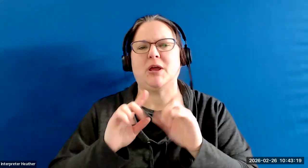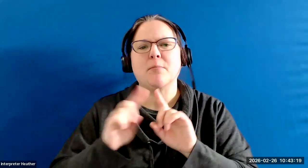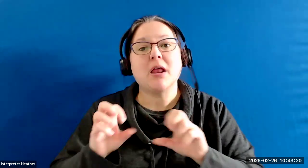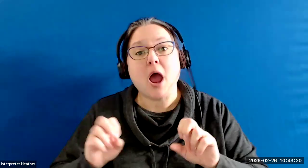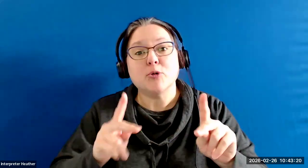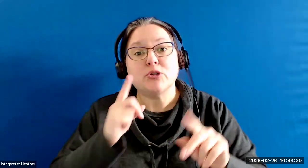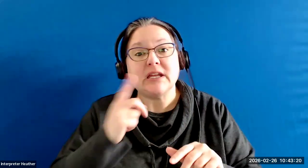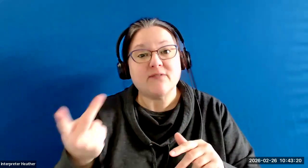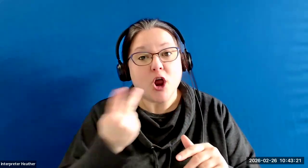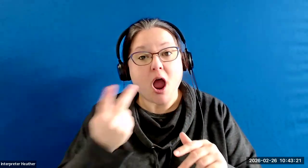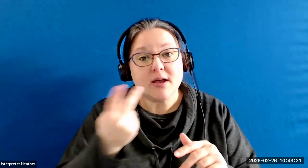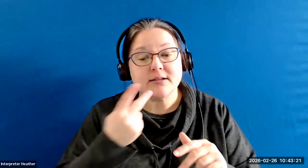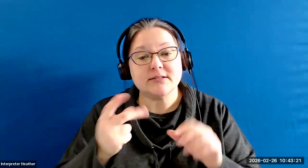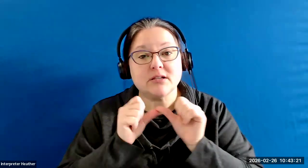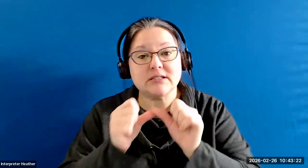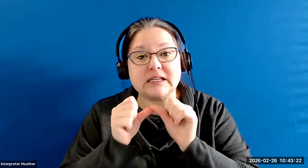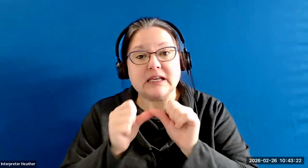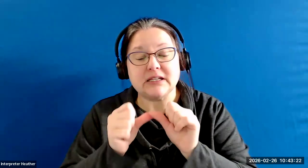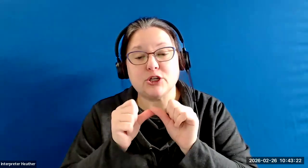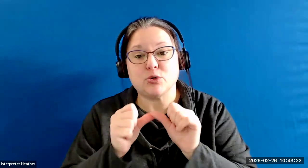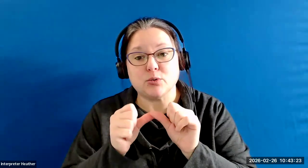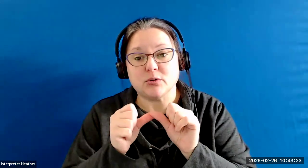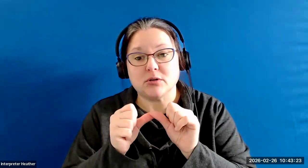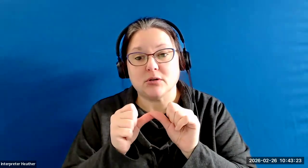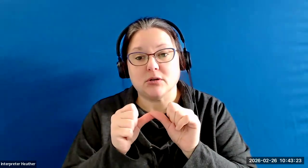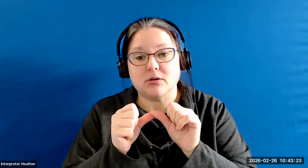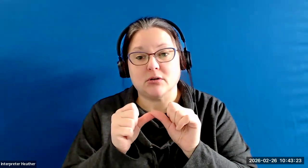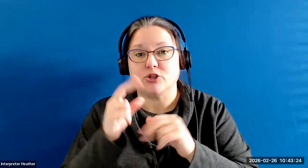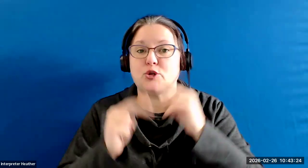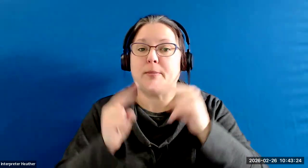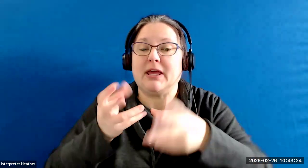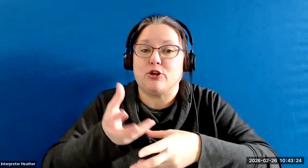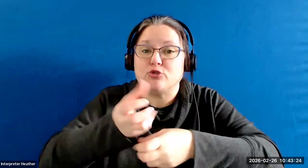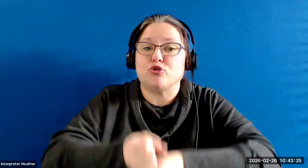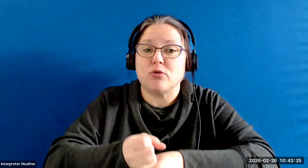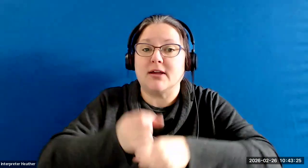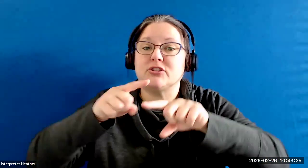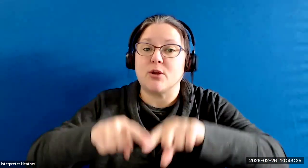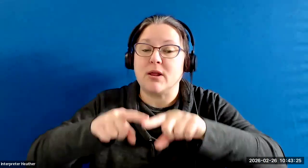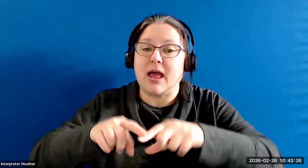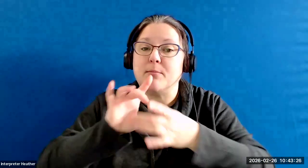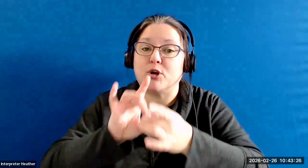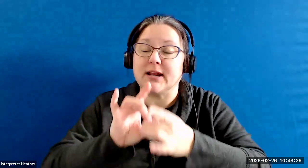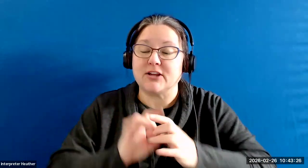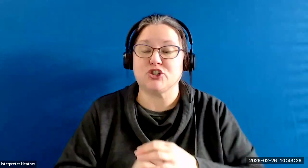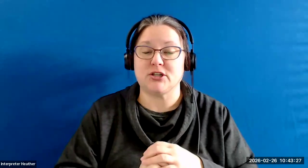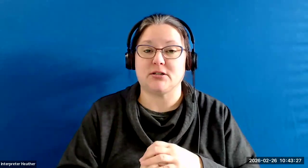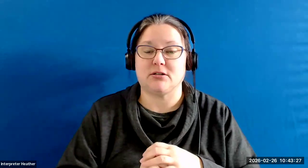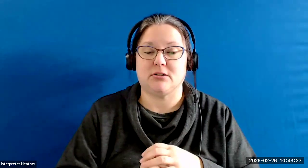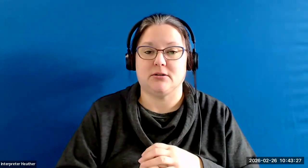opportunity for us to continue to build trustworthy and reliable connections.